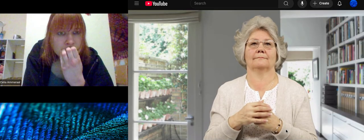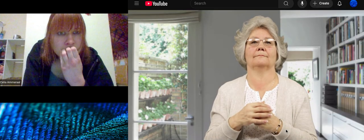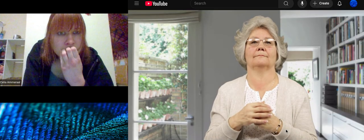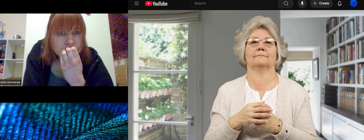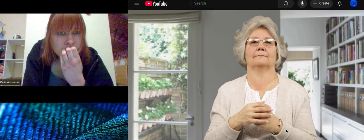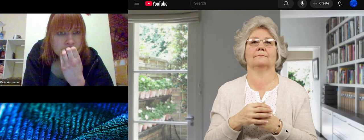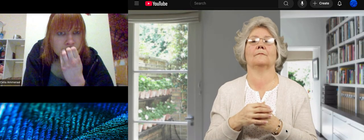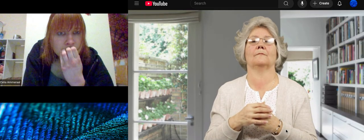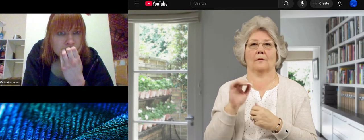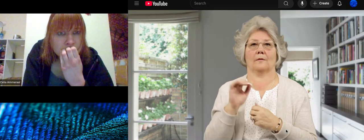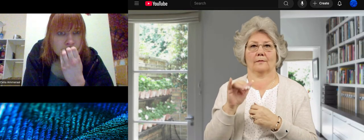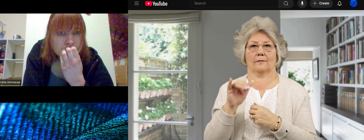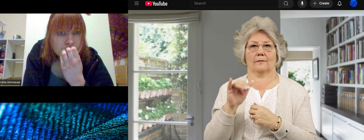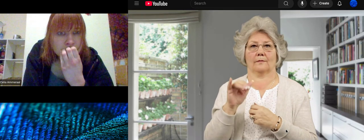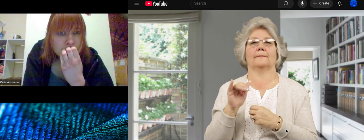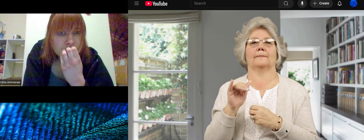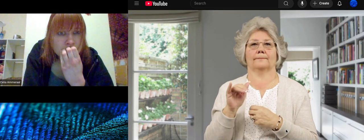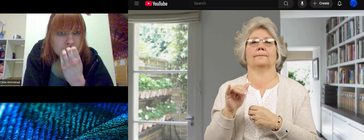7.2.